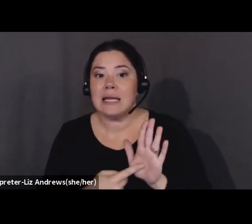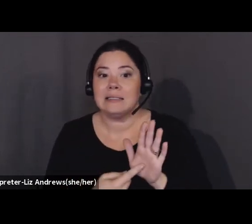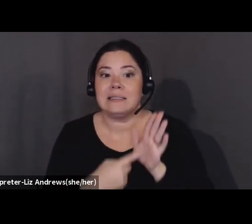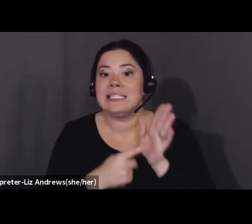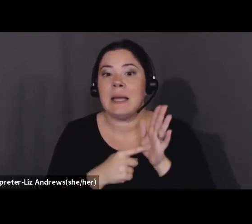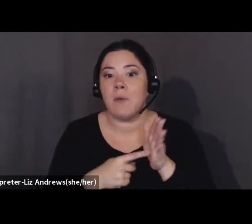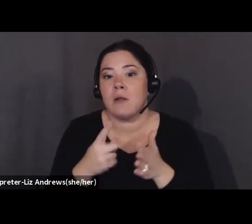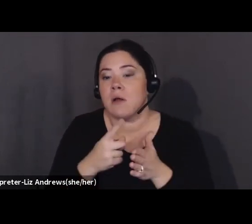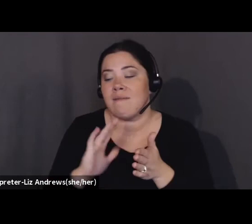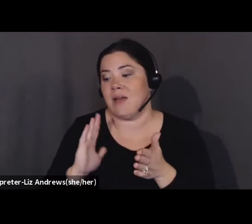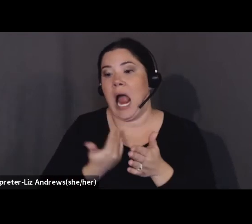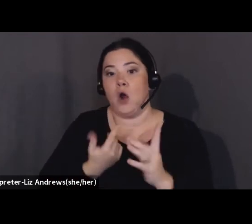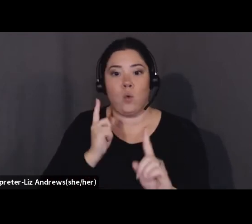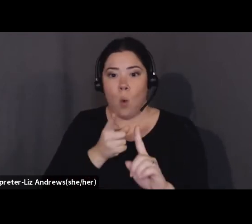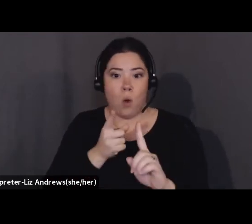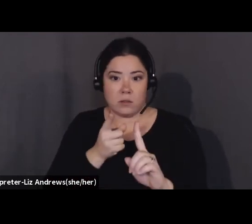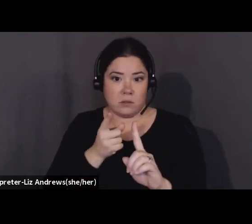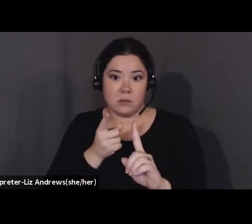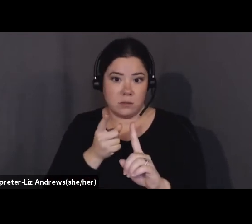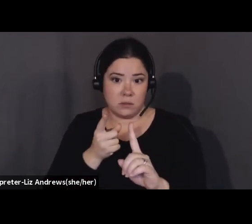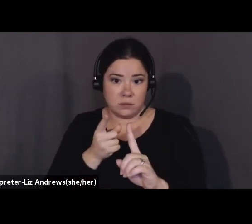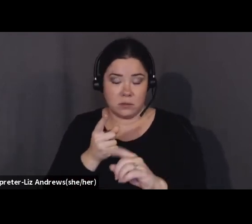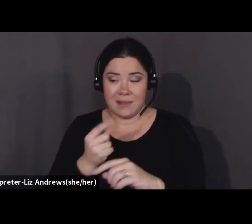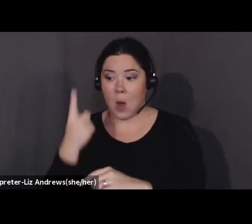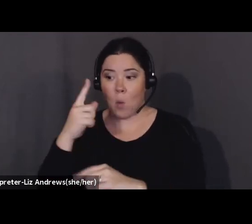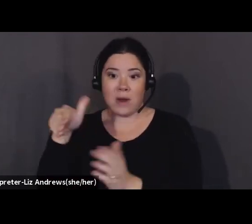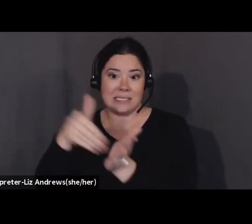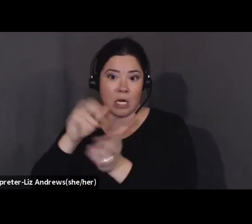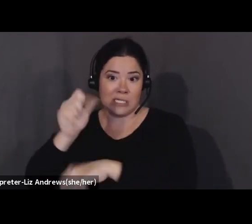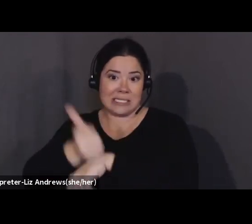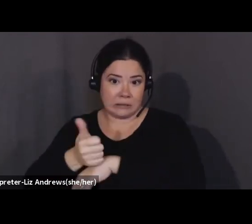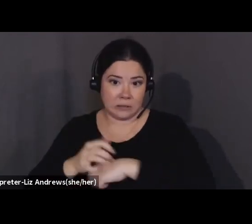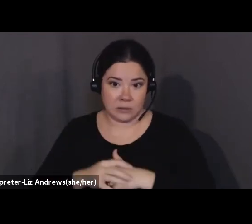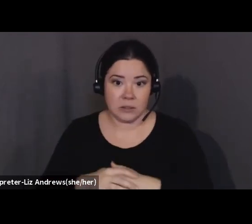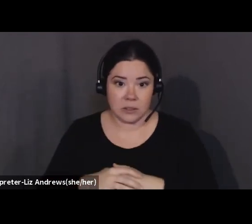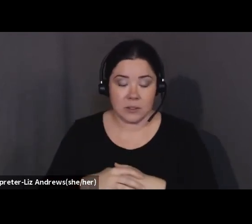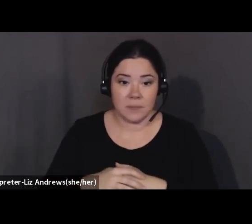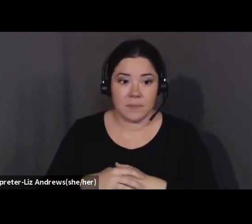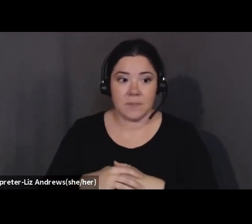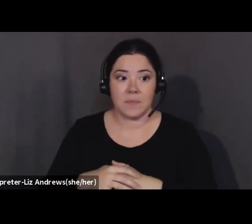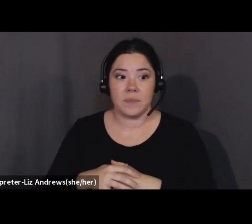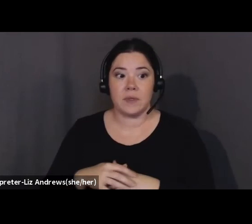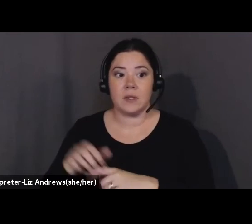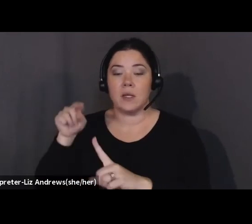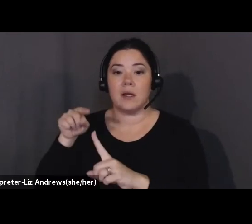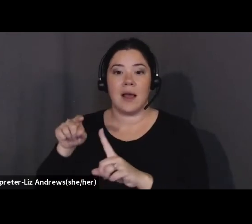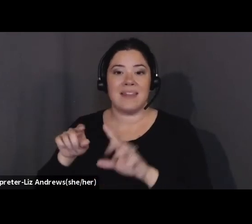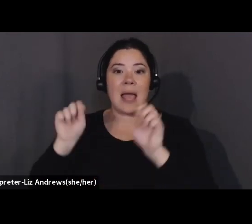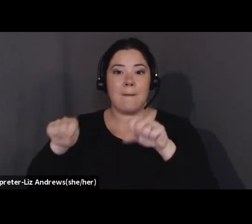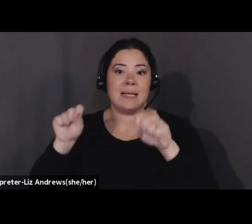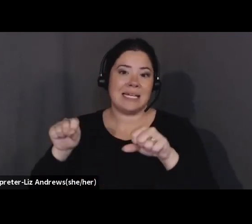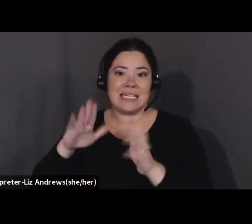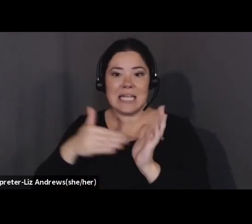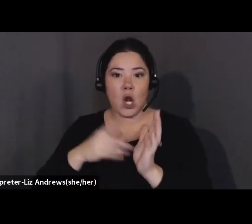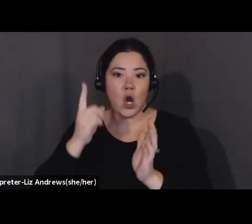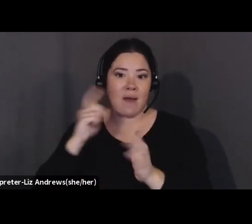were set by one of the centers that participated in the Learning Collaborative, which was the Ability Center of Greater Toledo. So they